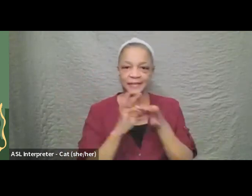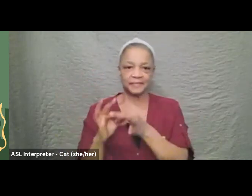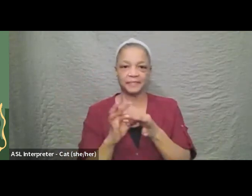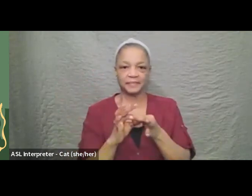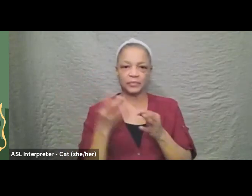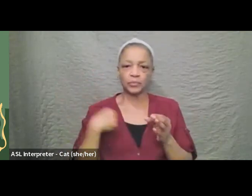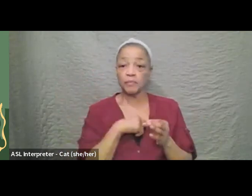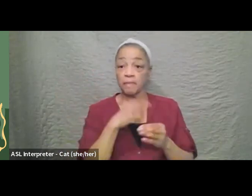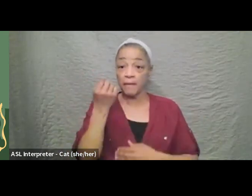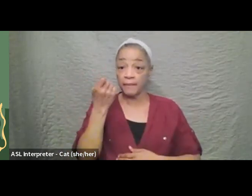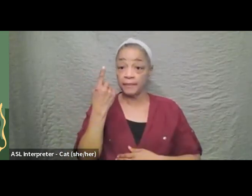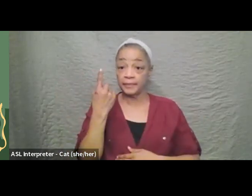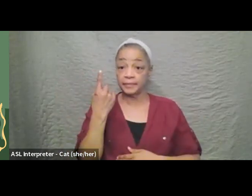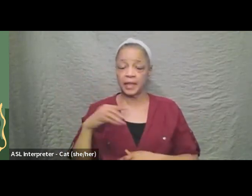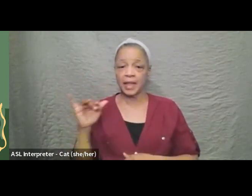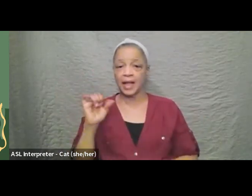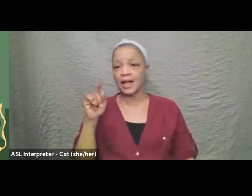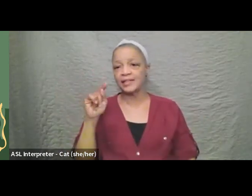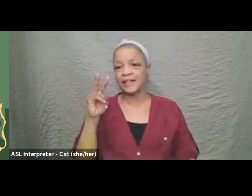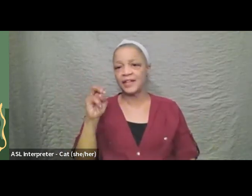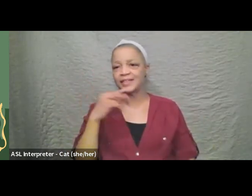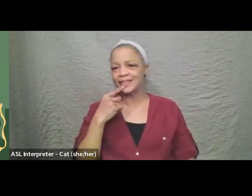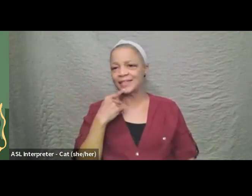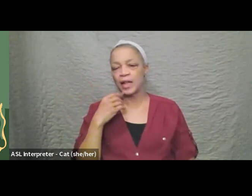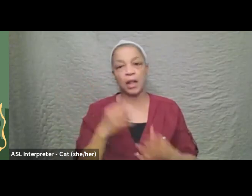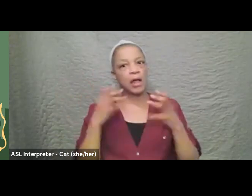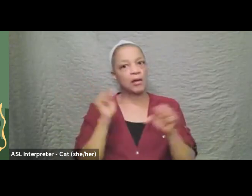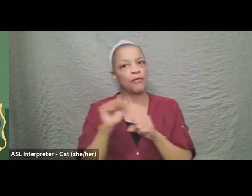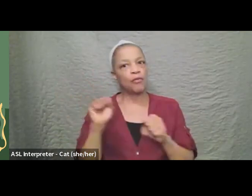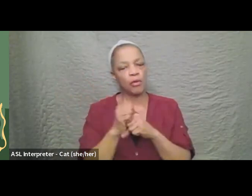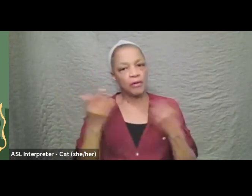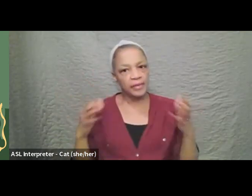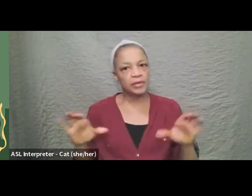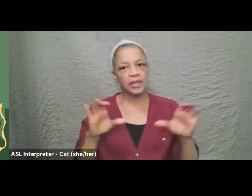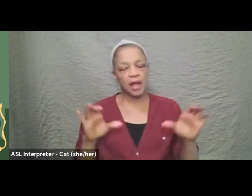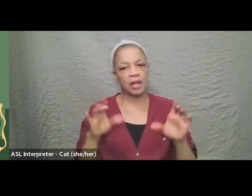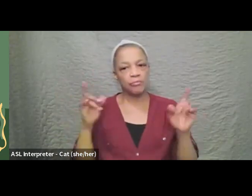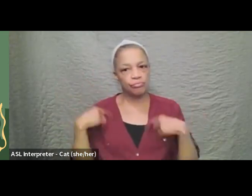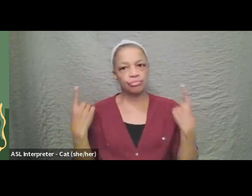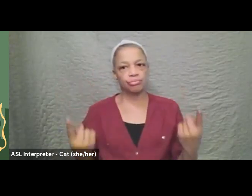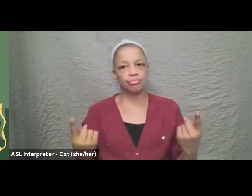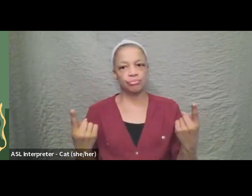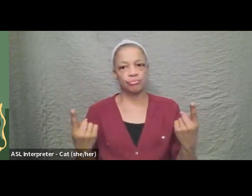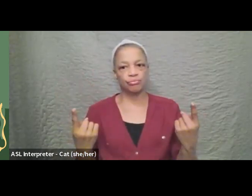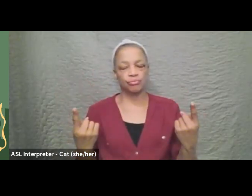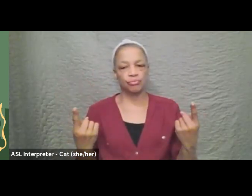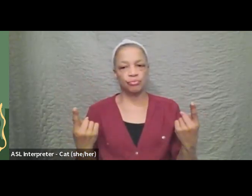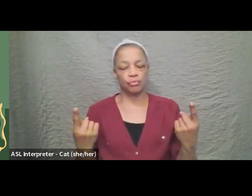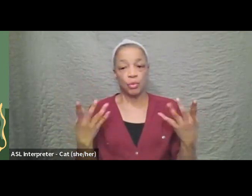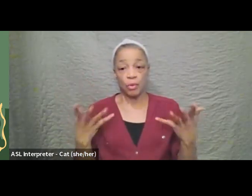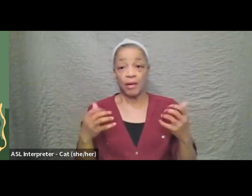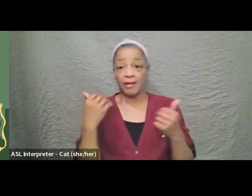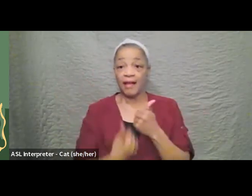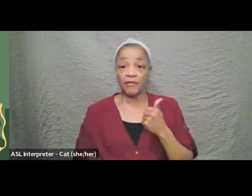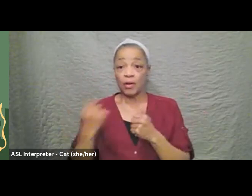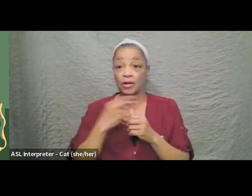We understand, as Stephen said, how much work has already been done. And the thing is, we want everyone to participate